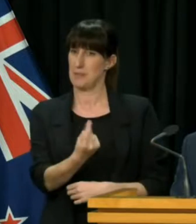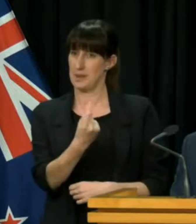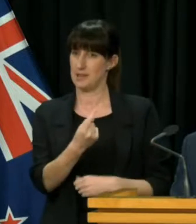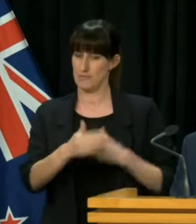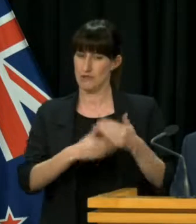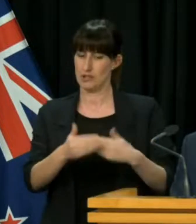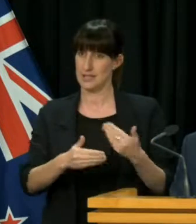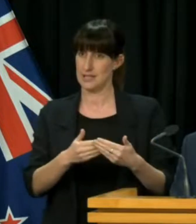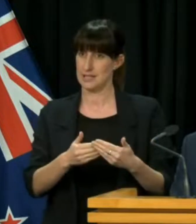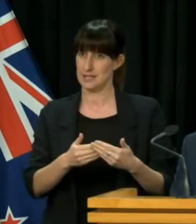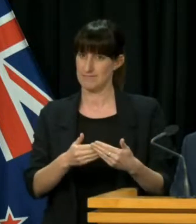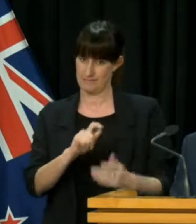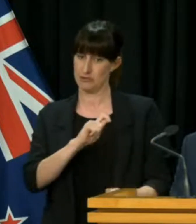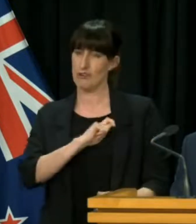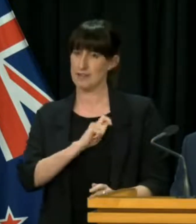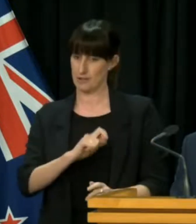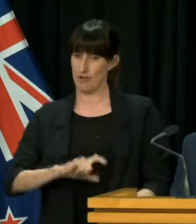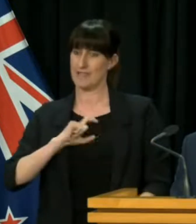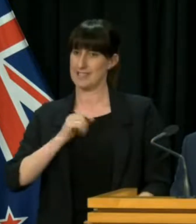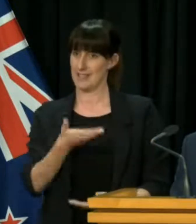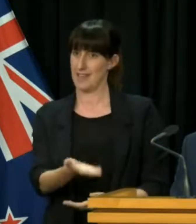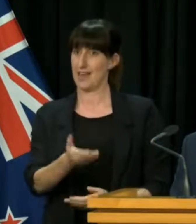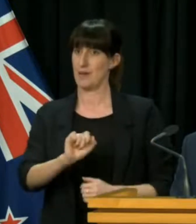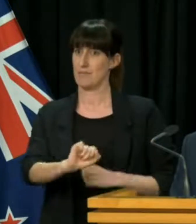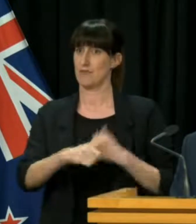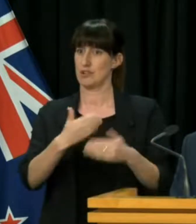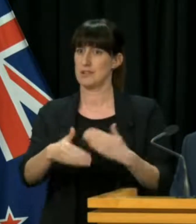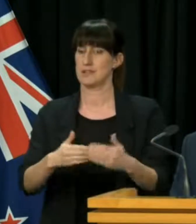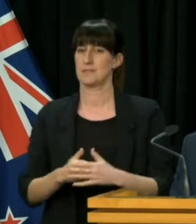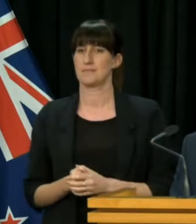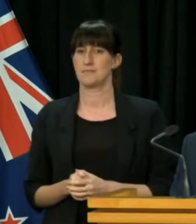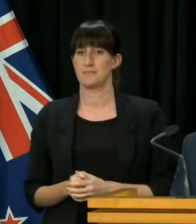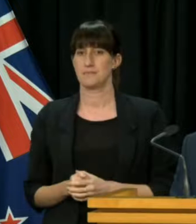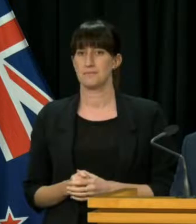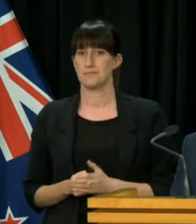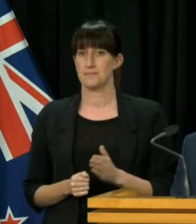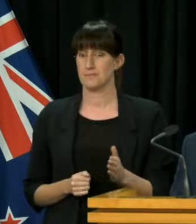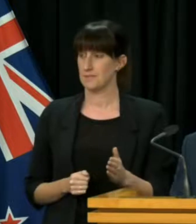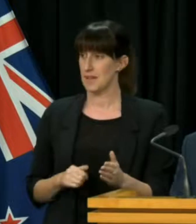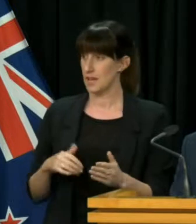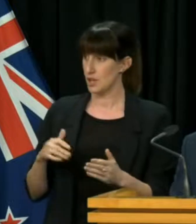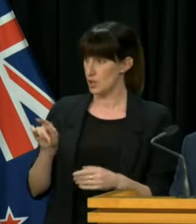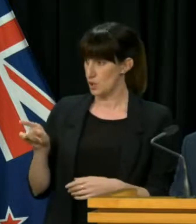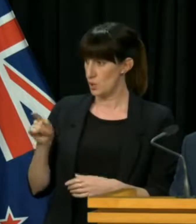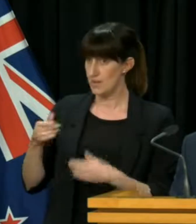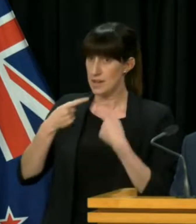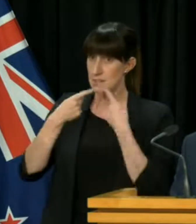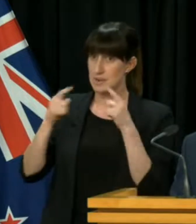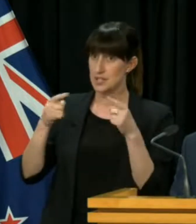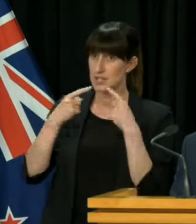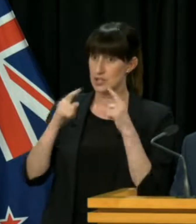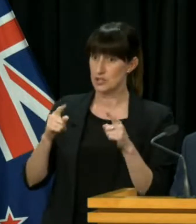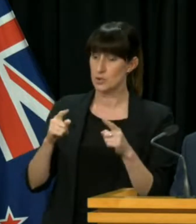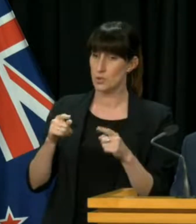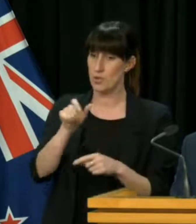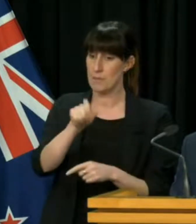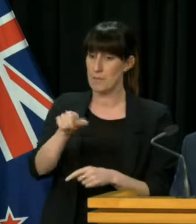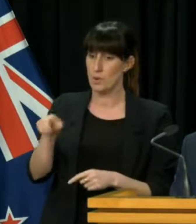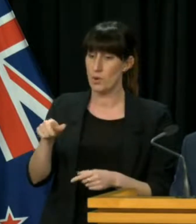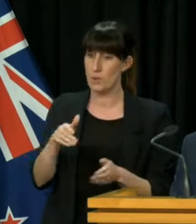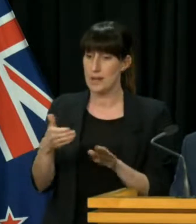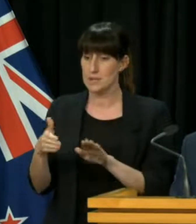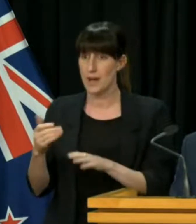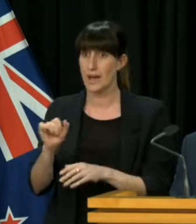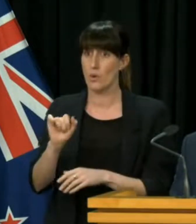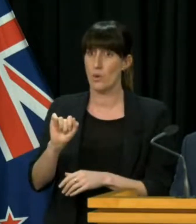trust, confidence and faith in. Do you have a message of support to the victims and their families at this milestone moment? Oh, look, I'm